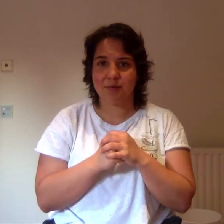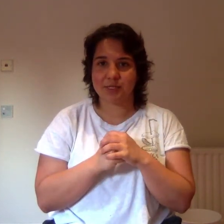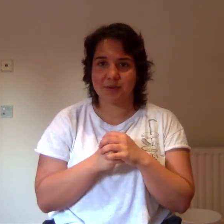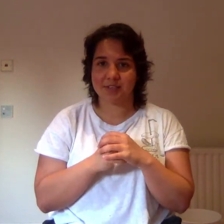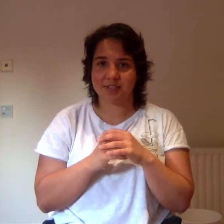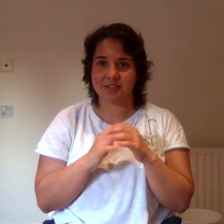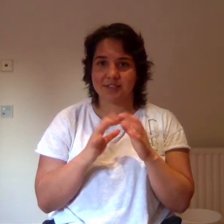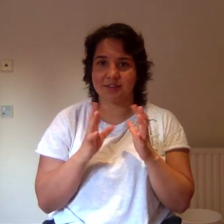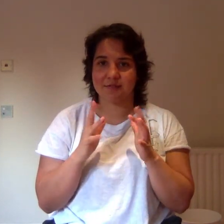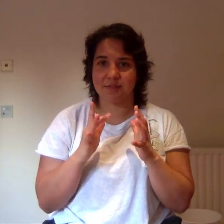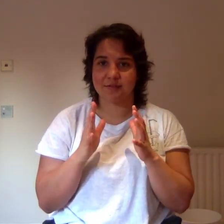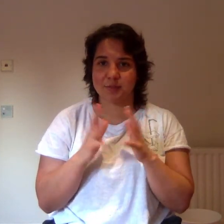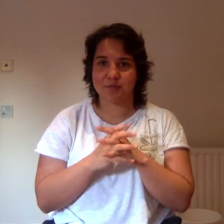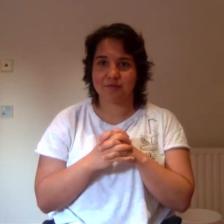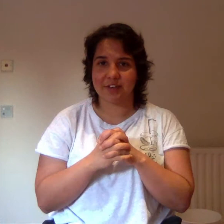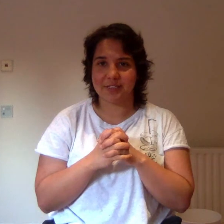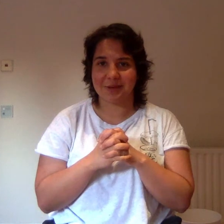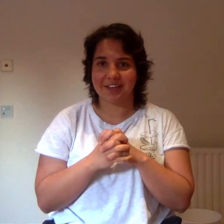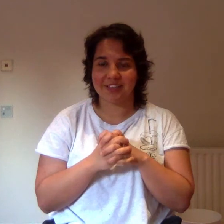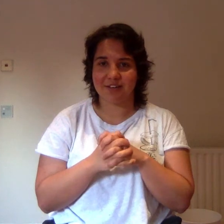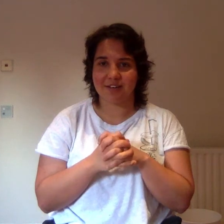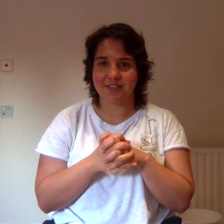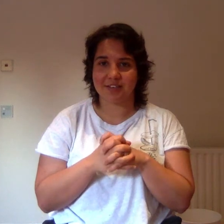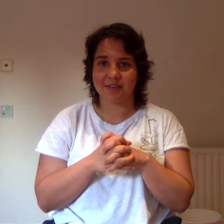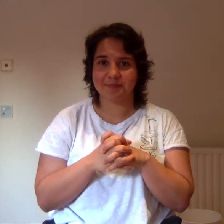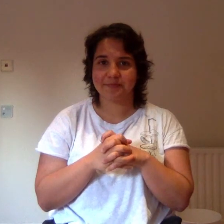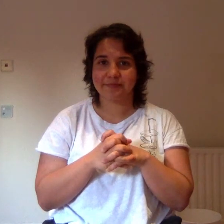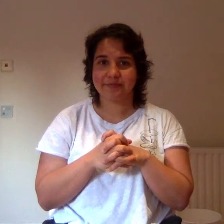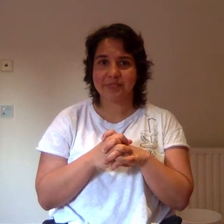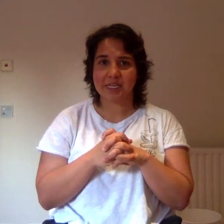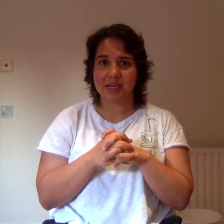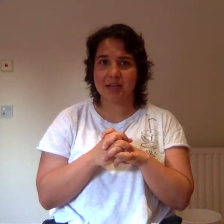to practice because it involves finger spelling as your answer.